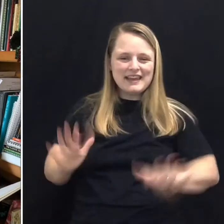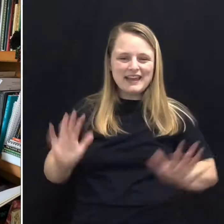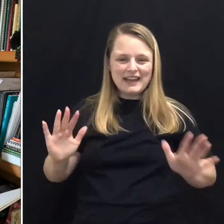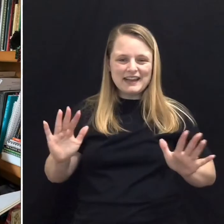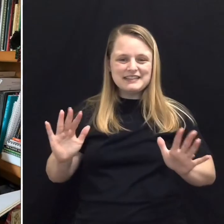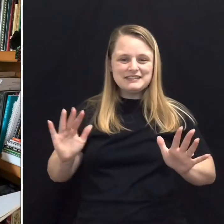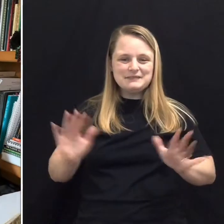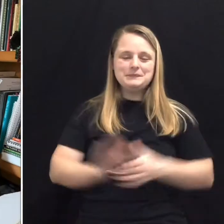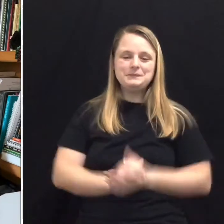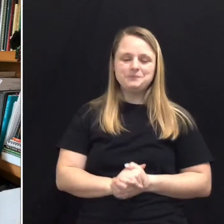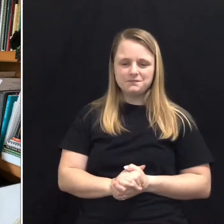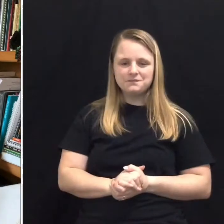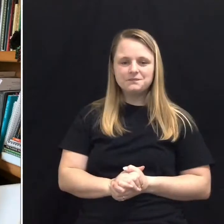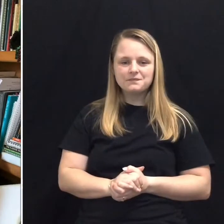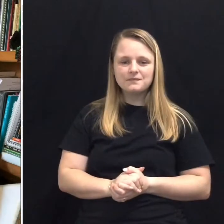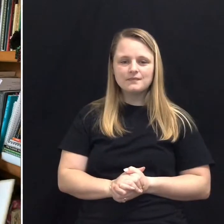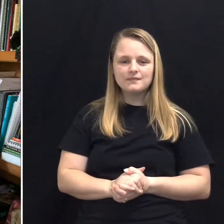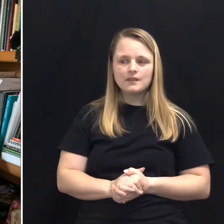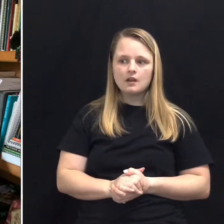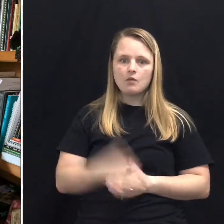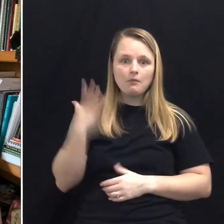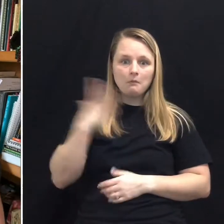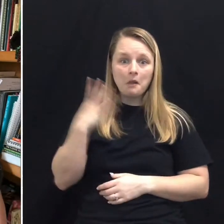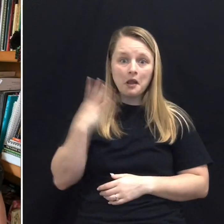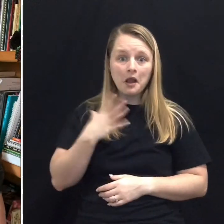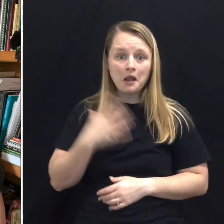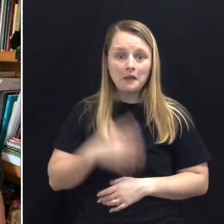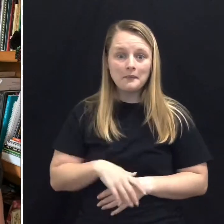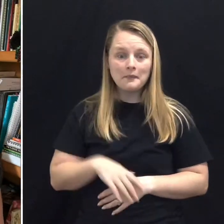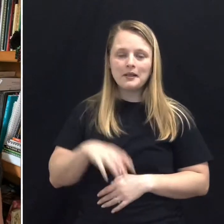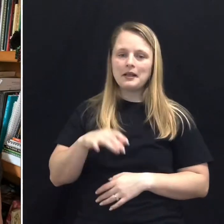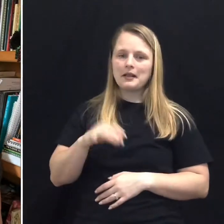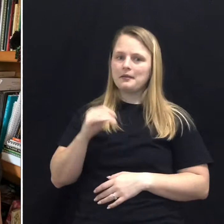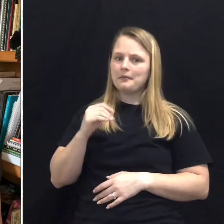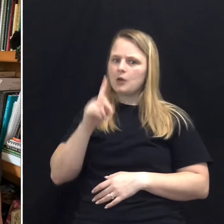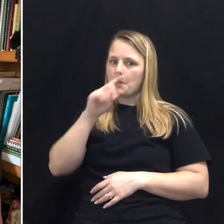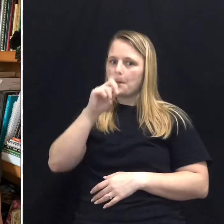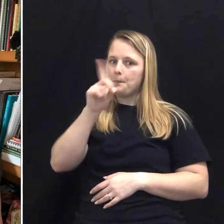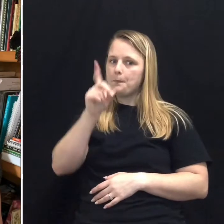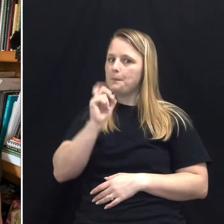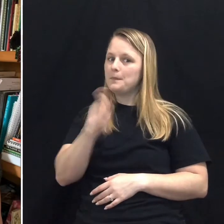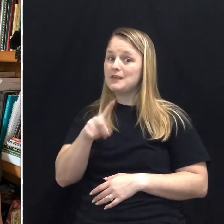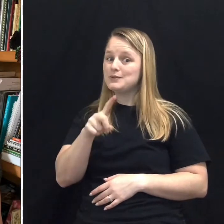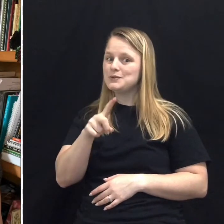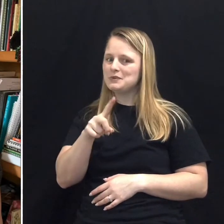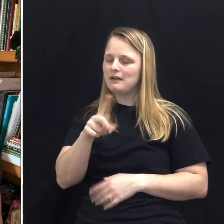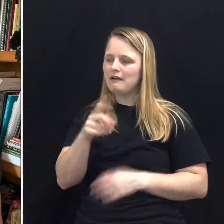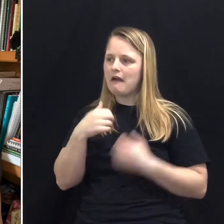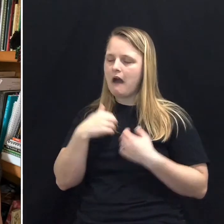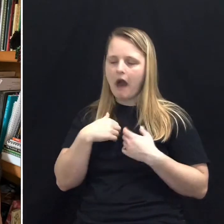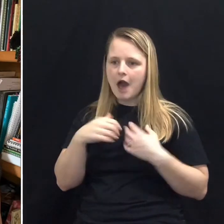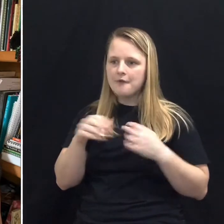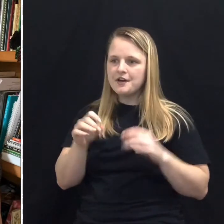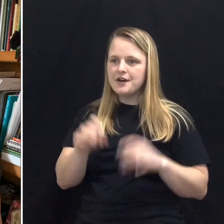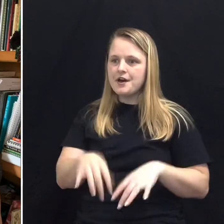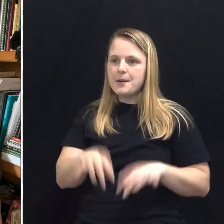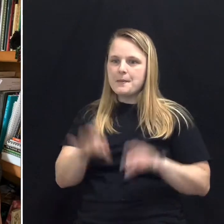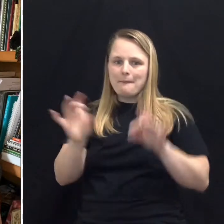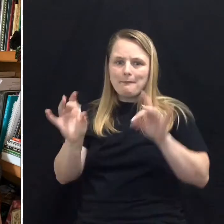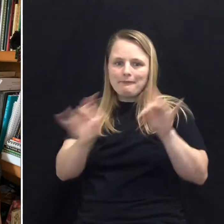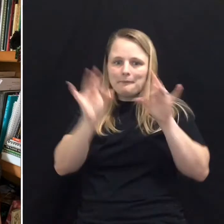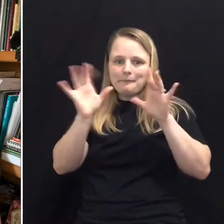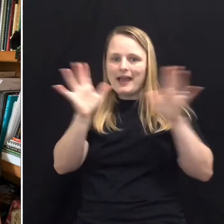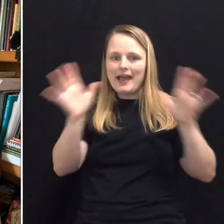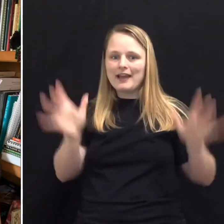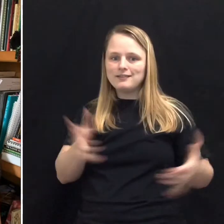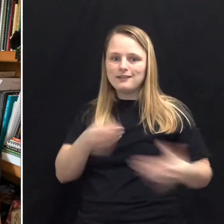The end. My goodness, what a mystery full of magic and all the feelings